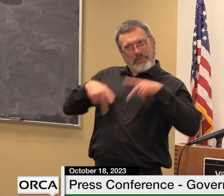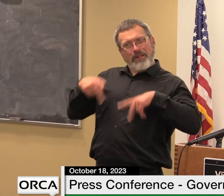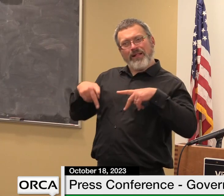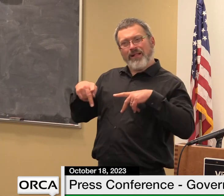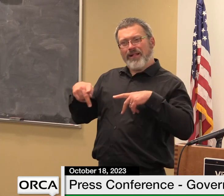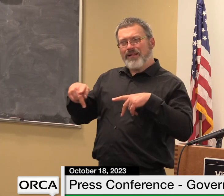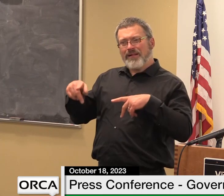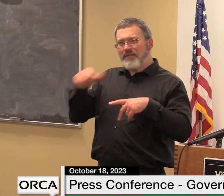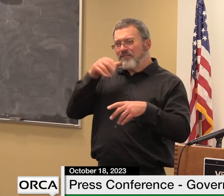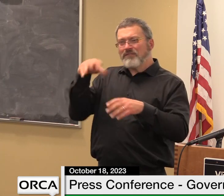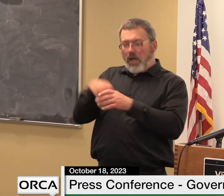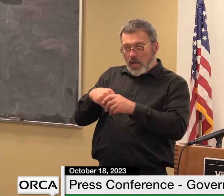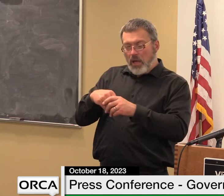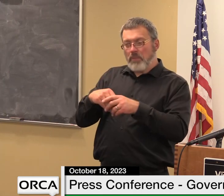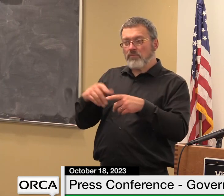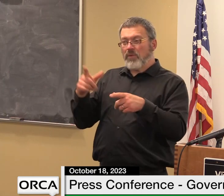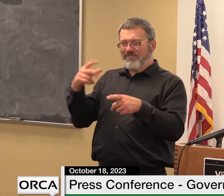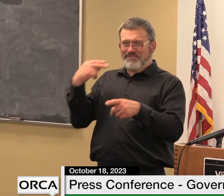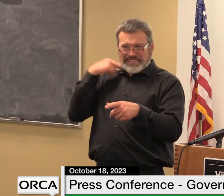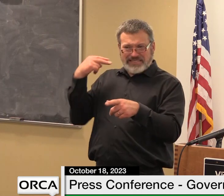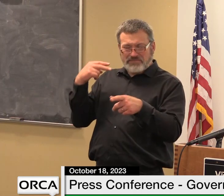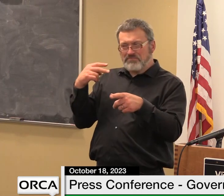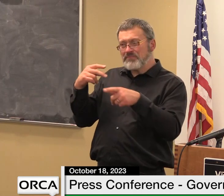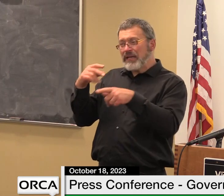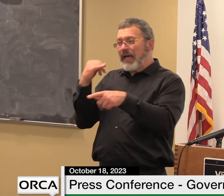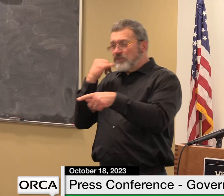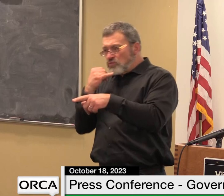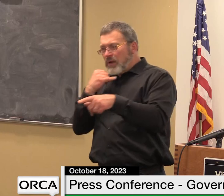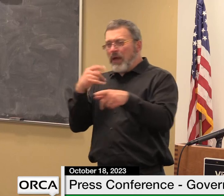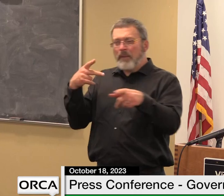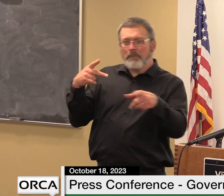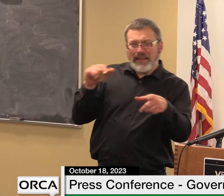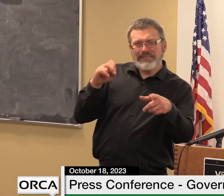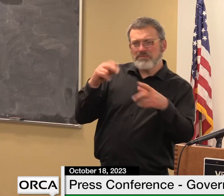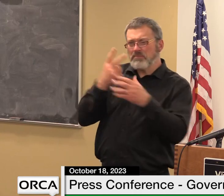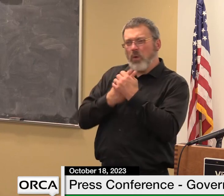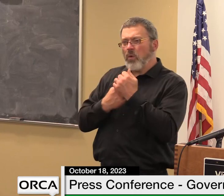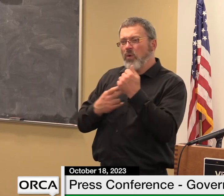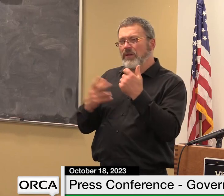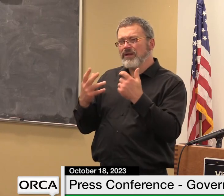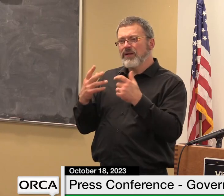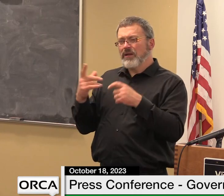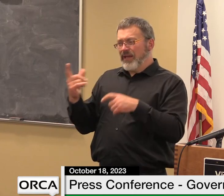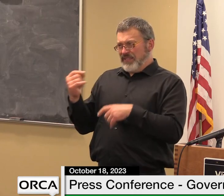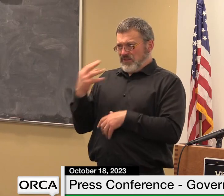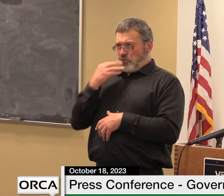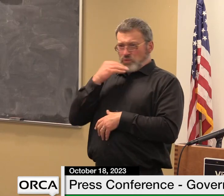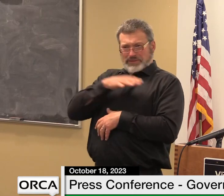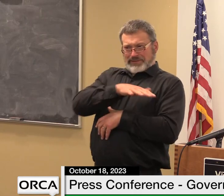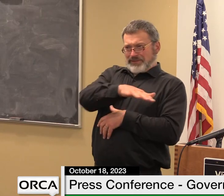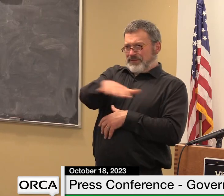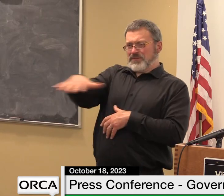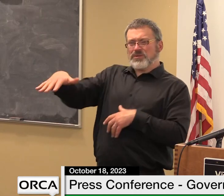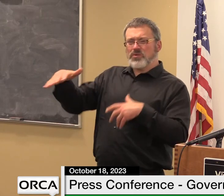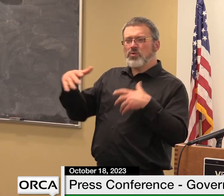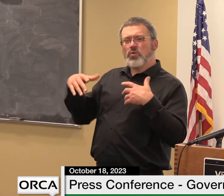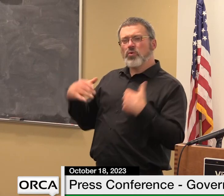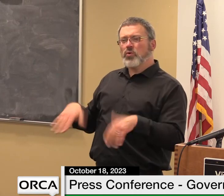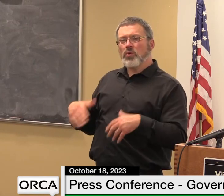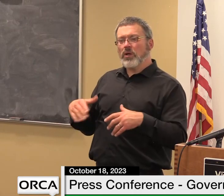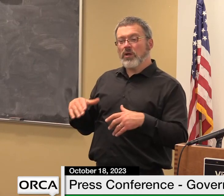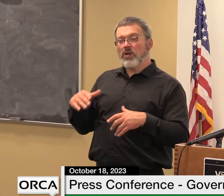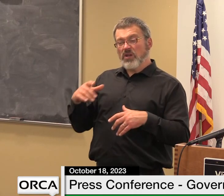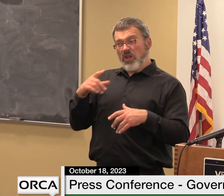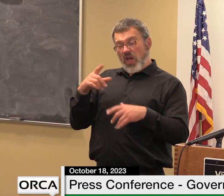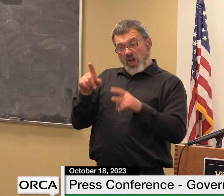Palestinians, as well as Israelis and the Jews in Israel, and across the